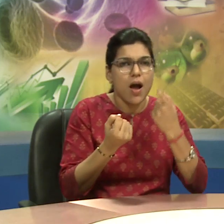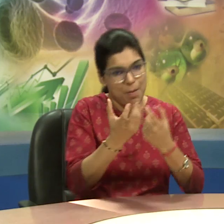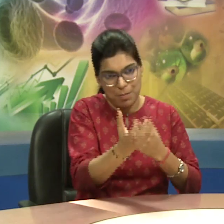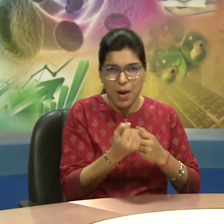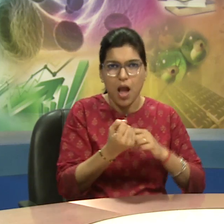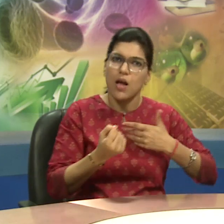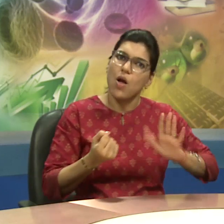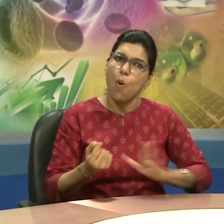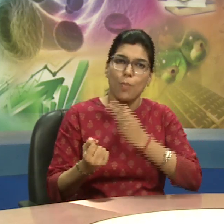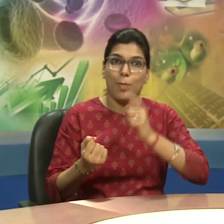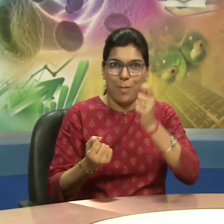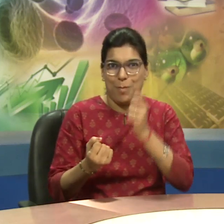are ready to purchase